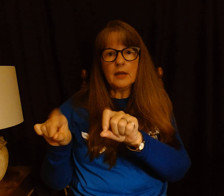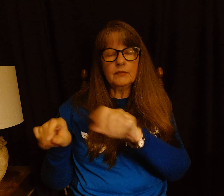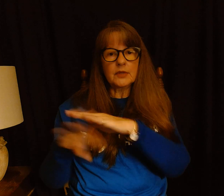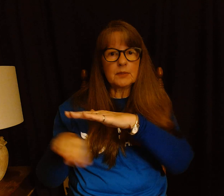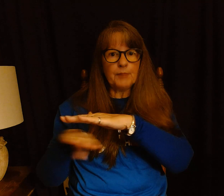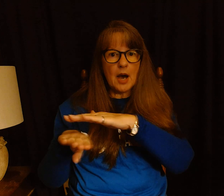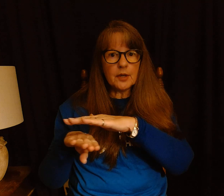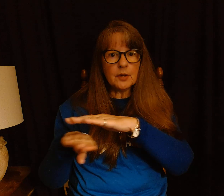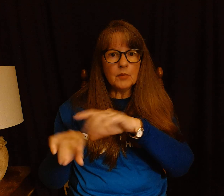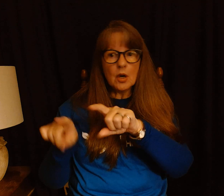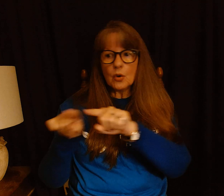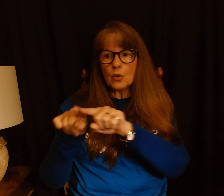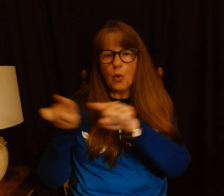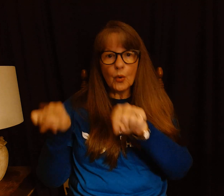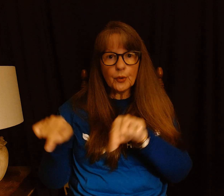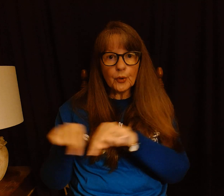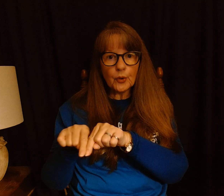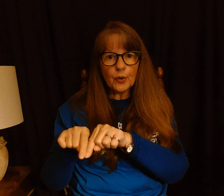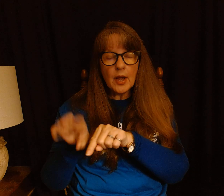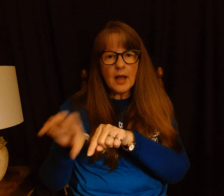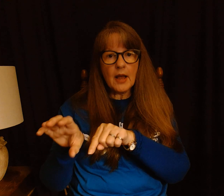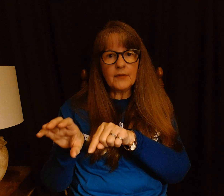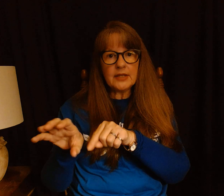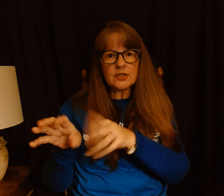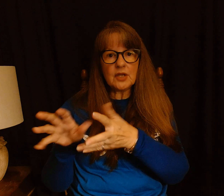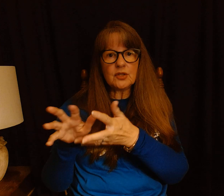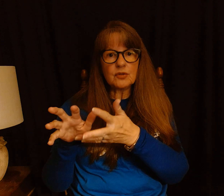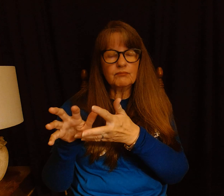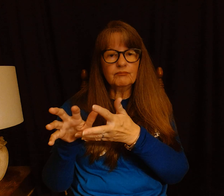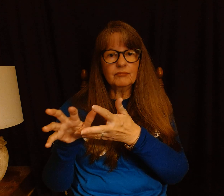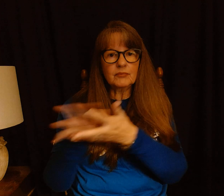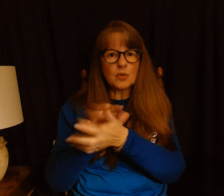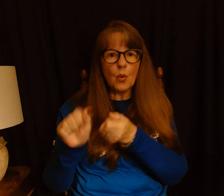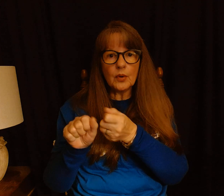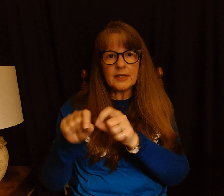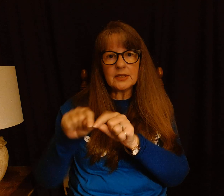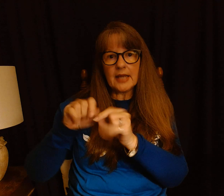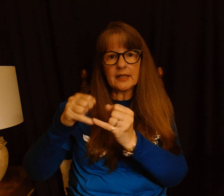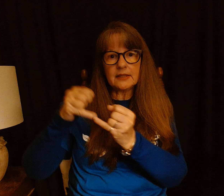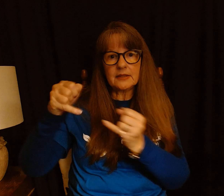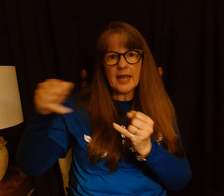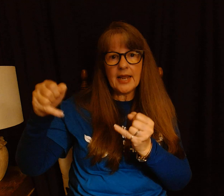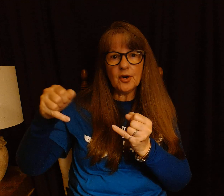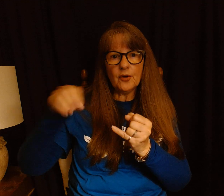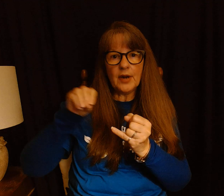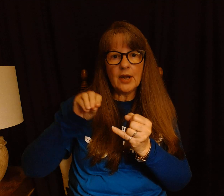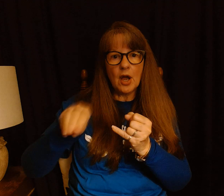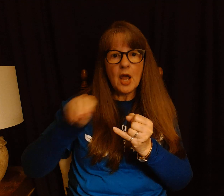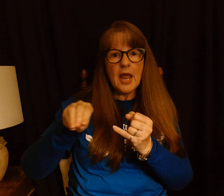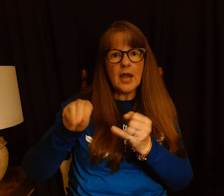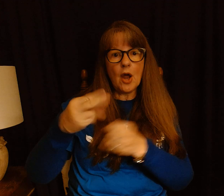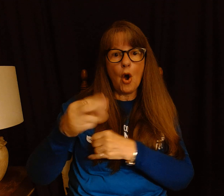this bottom corner of it's torn. It's like a tear and a